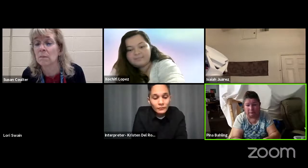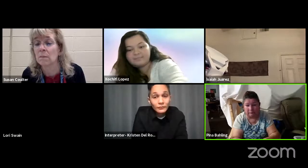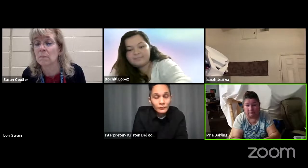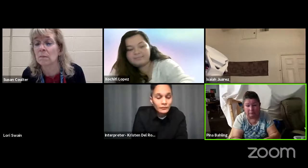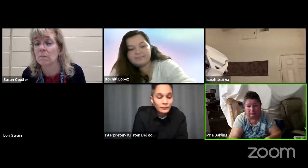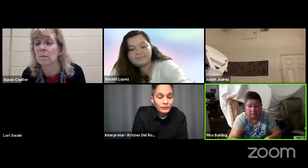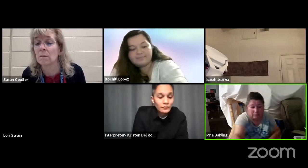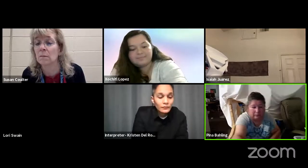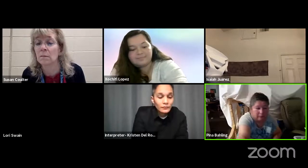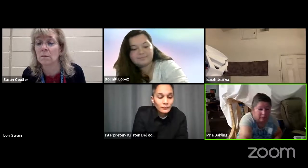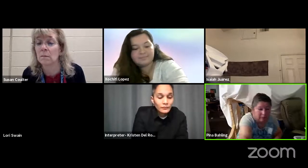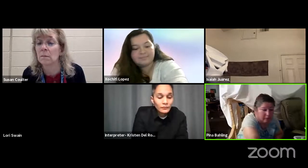Here.